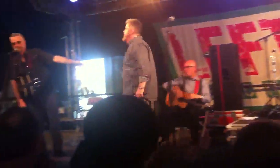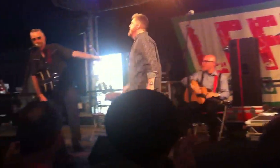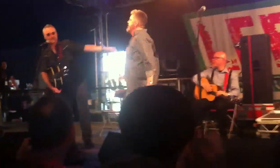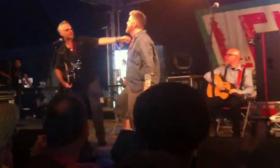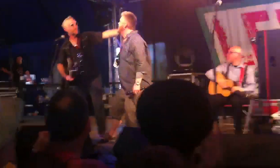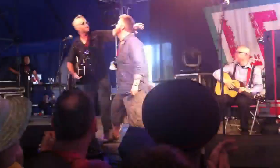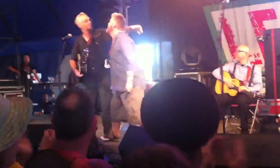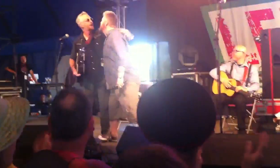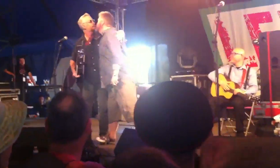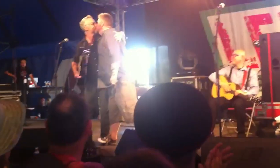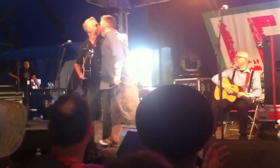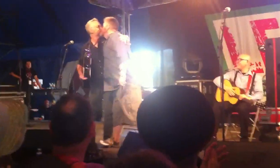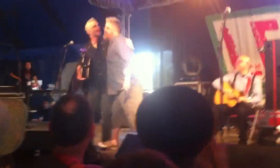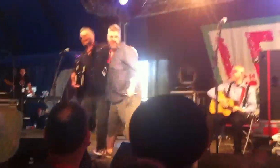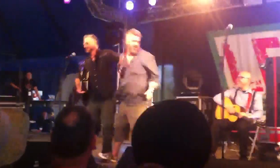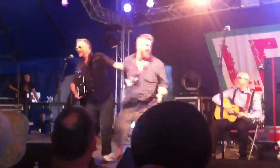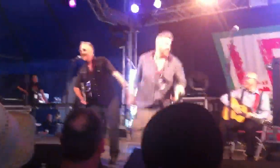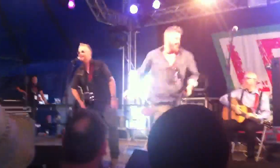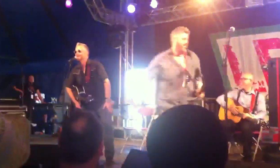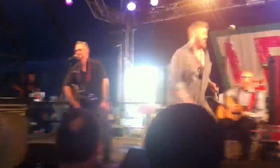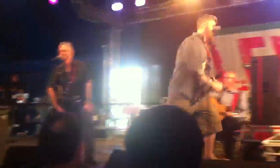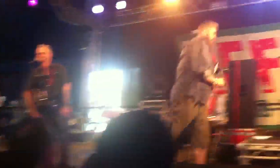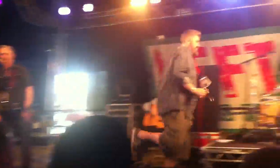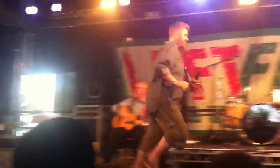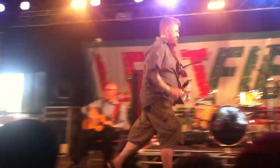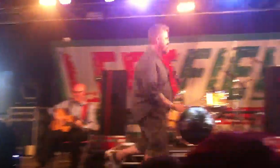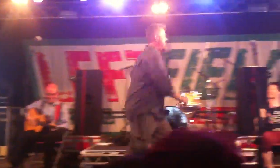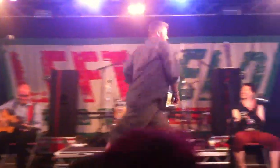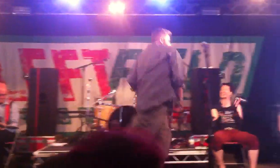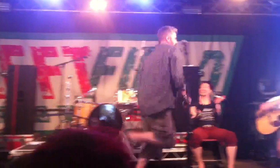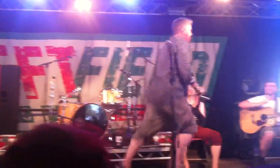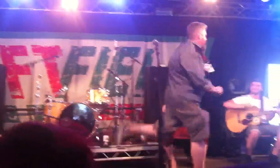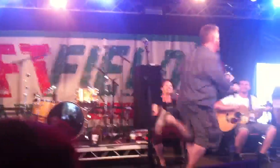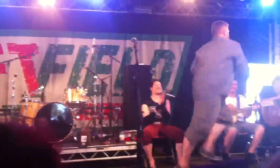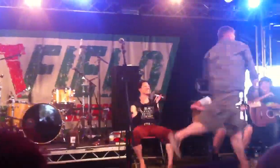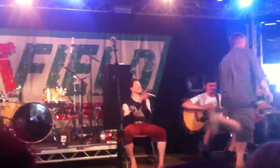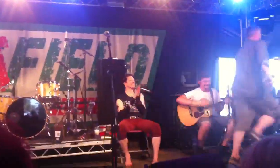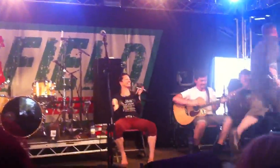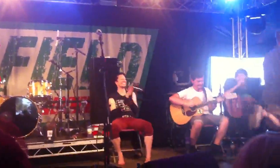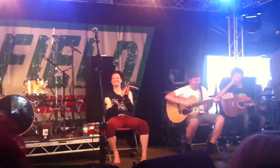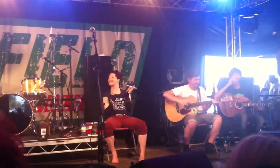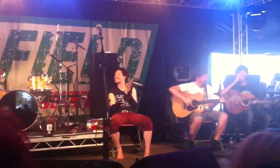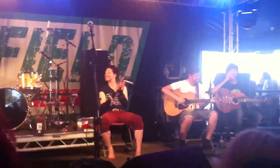side. You have to. Thank you. I can taste the hand.